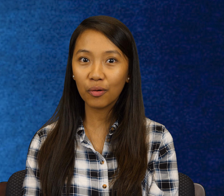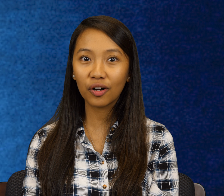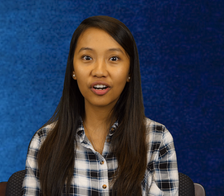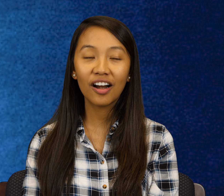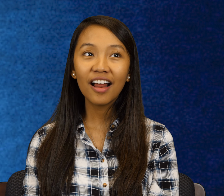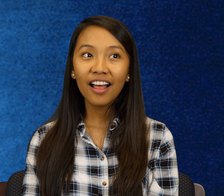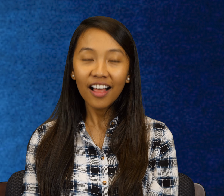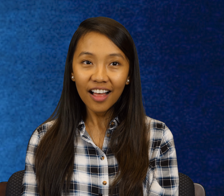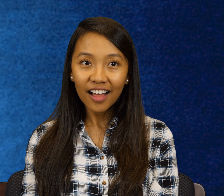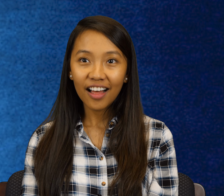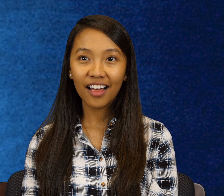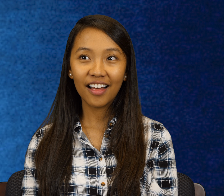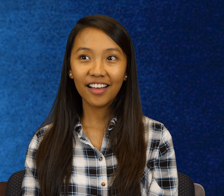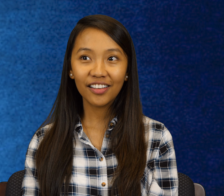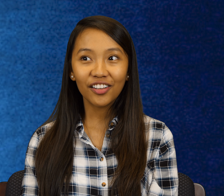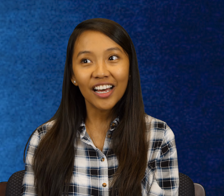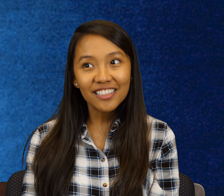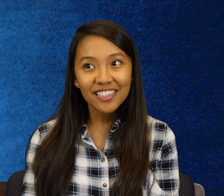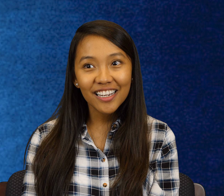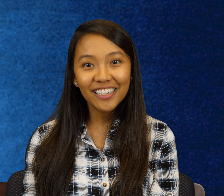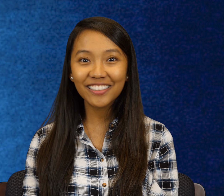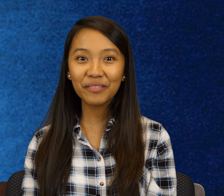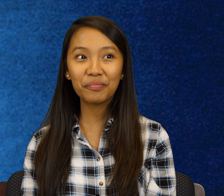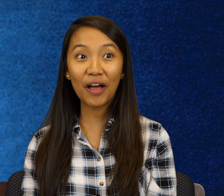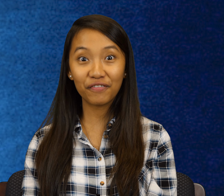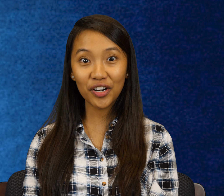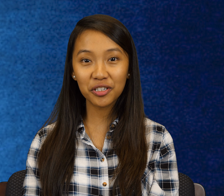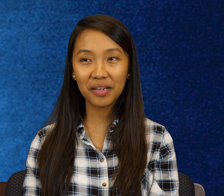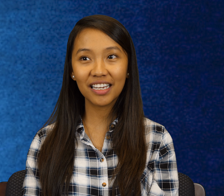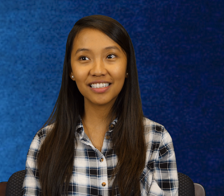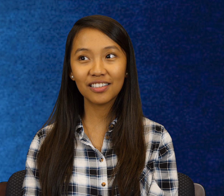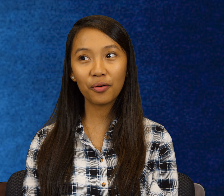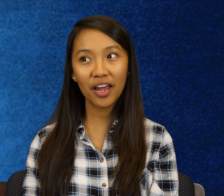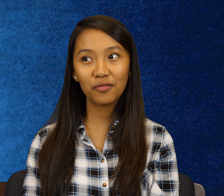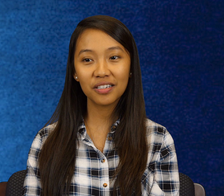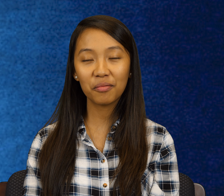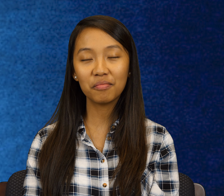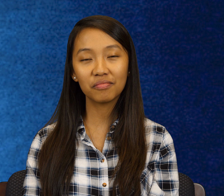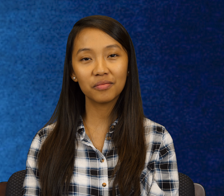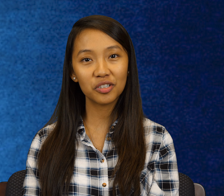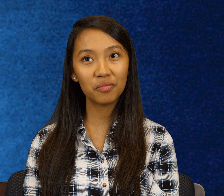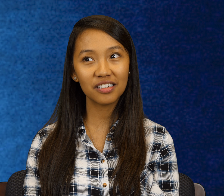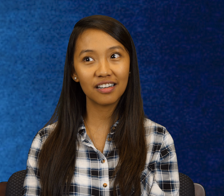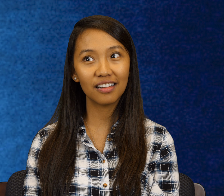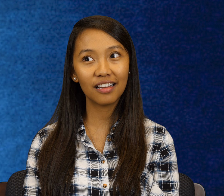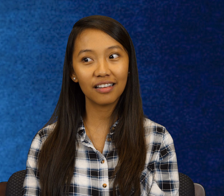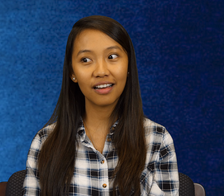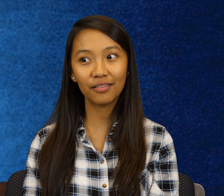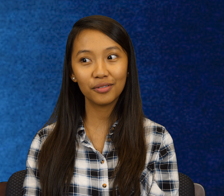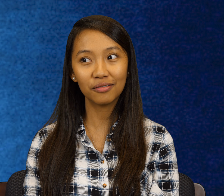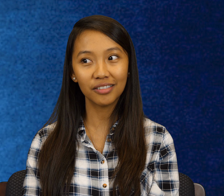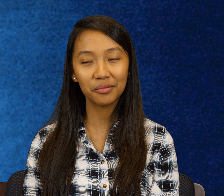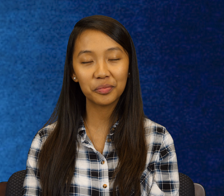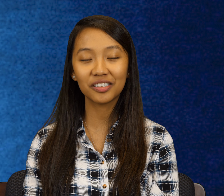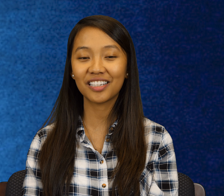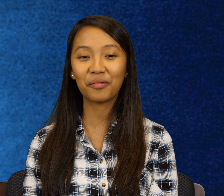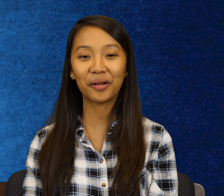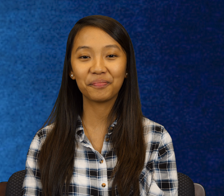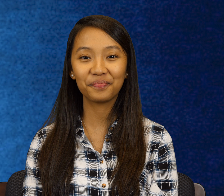were a little hesitant at first because, okay, if we tell mission president, like, we don't want him to pull us out, but